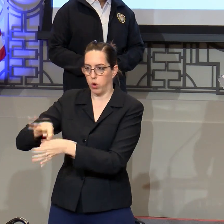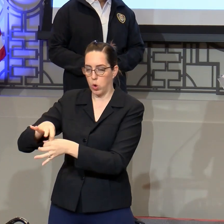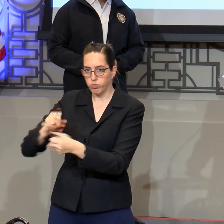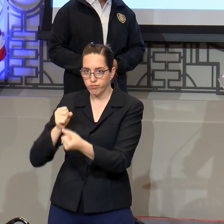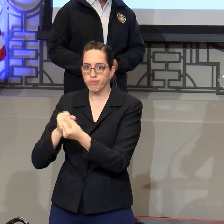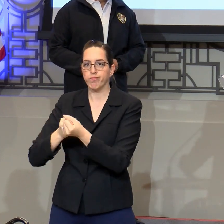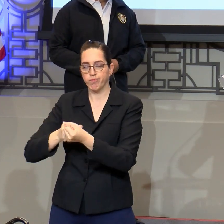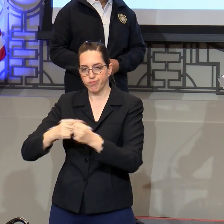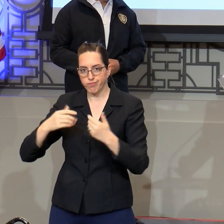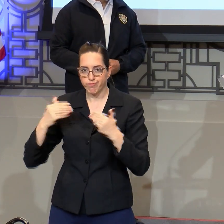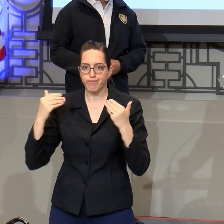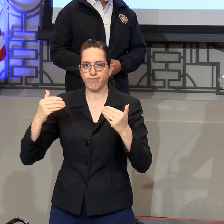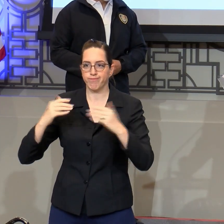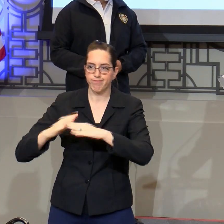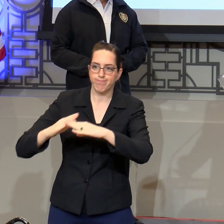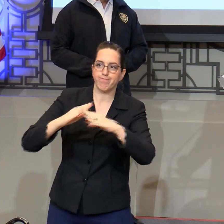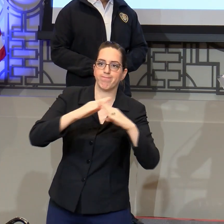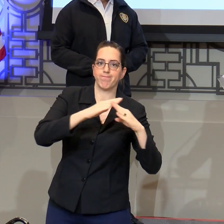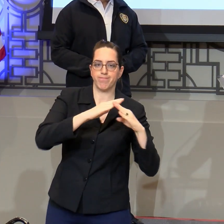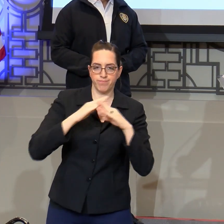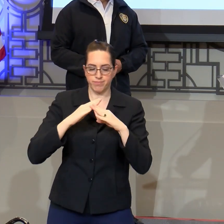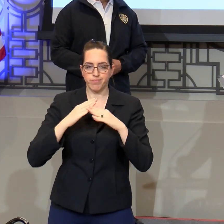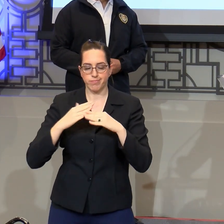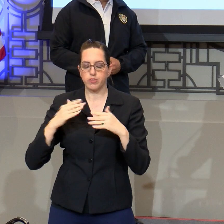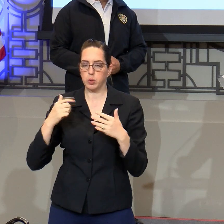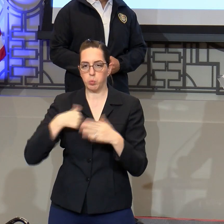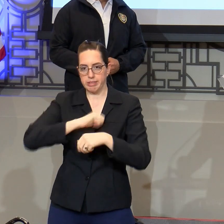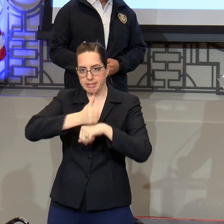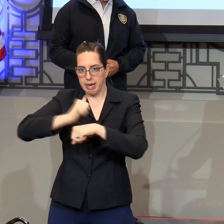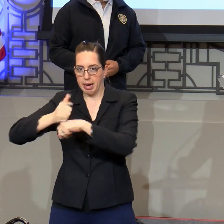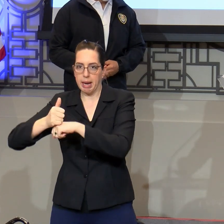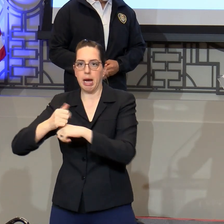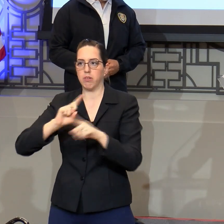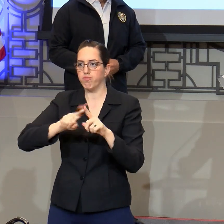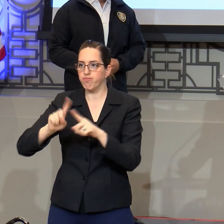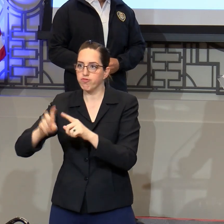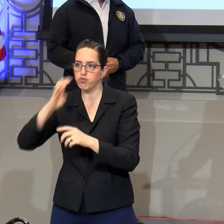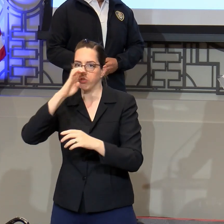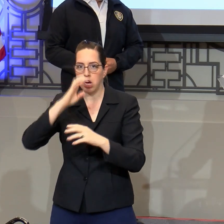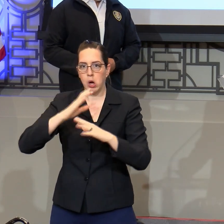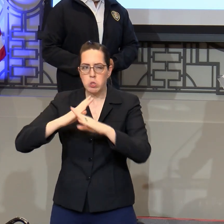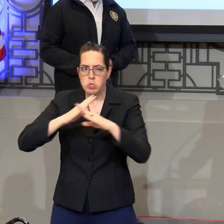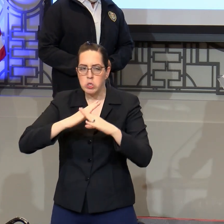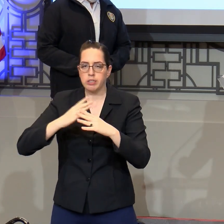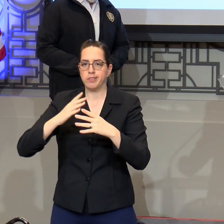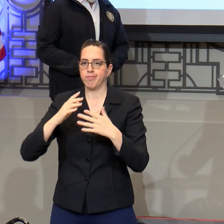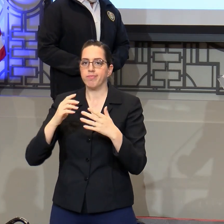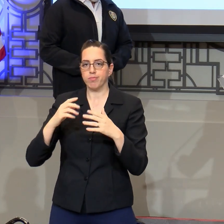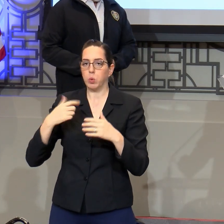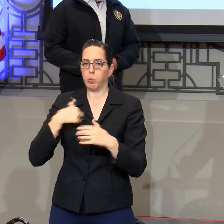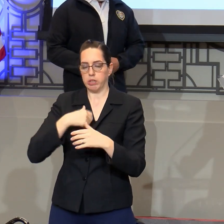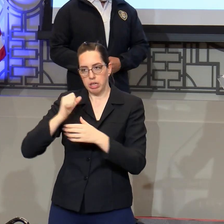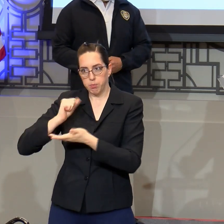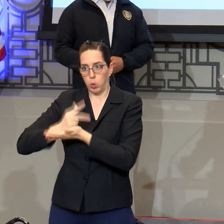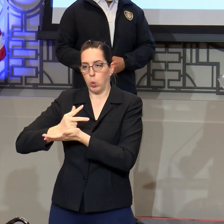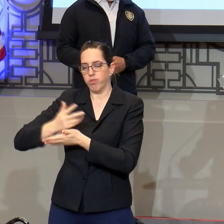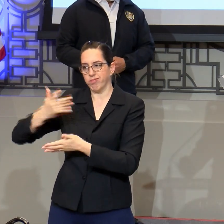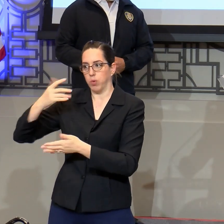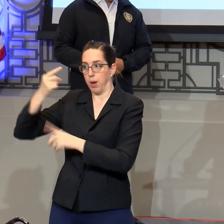aggressive measures to blunt the progression of COVID-19 and avoid overwhelming